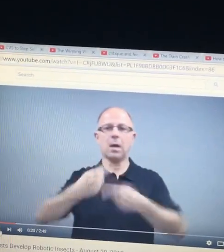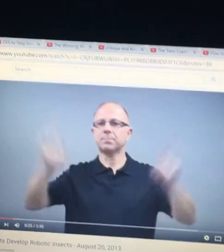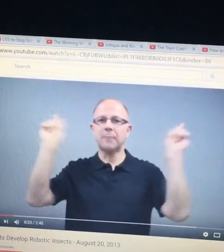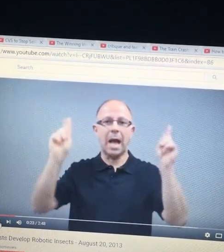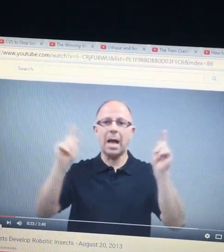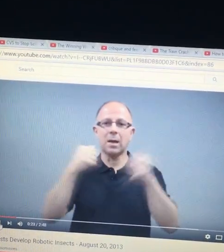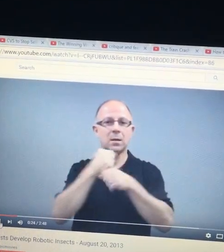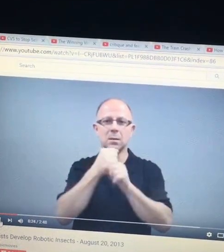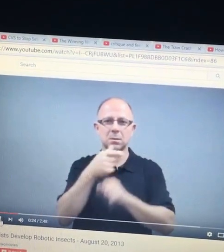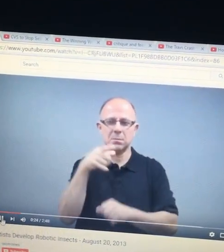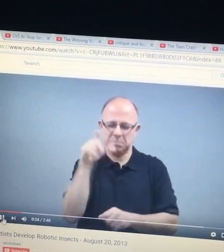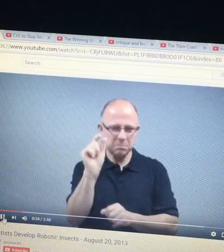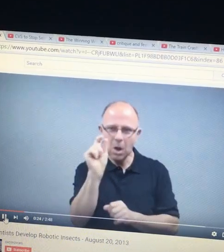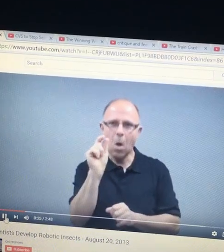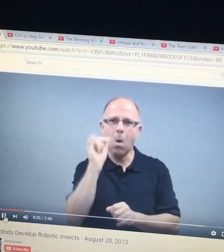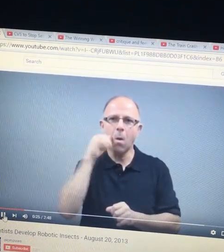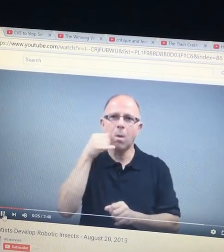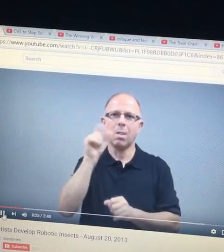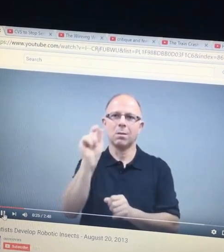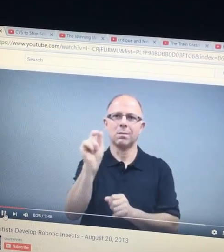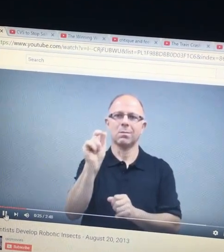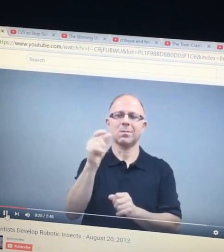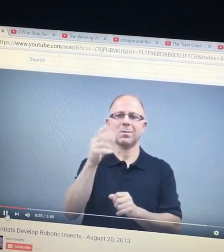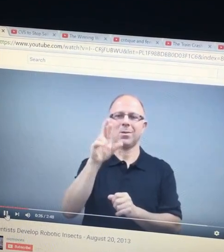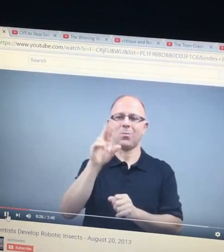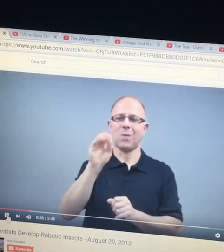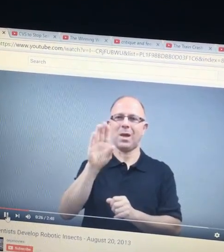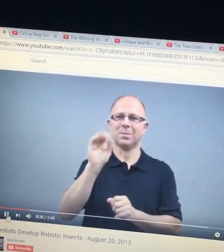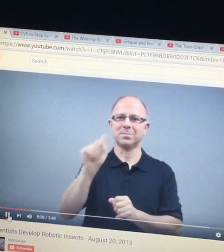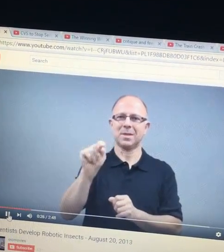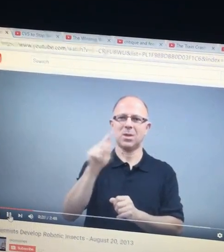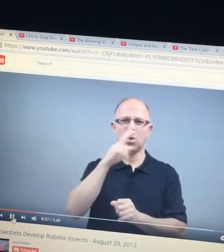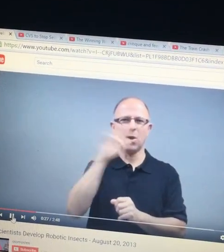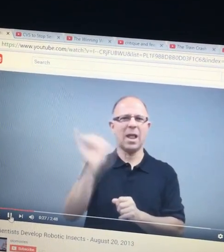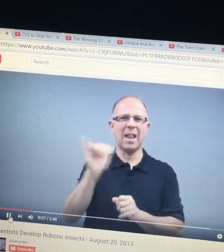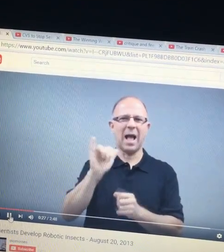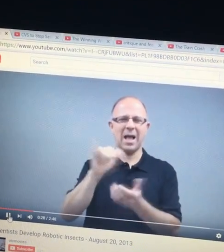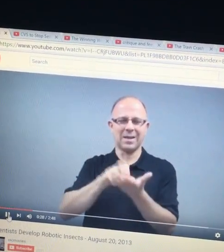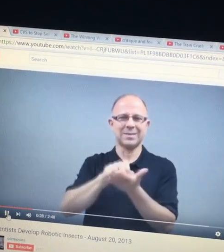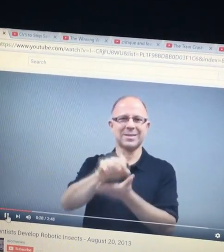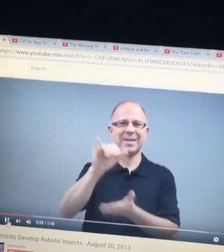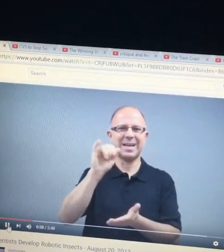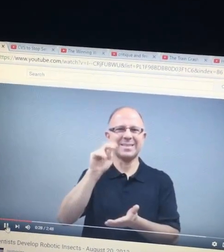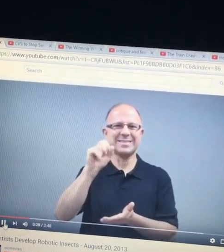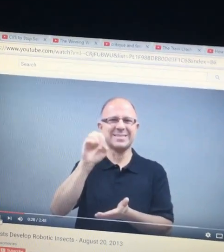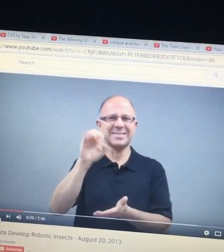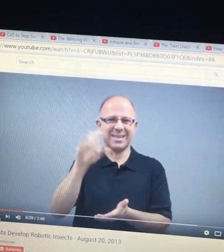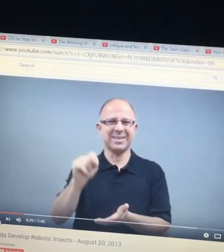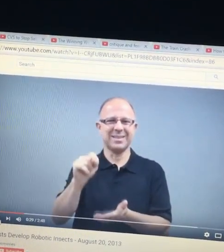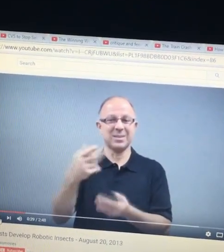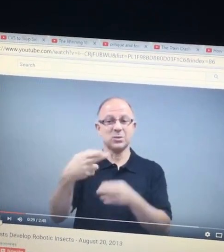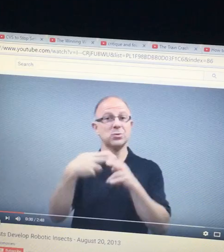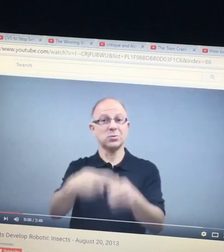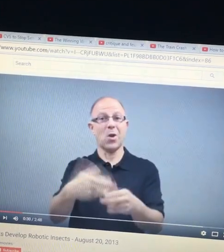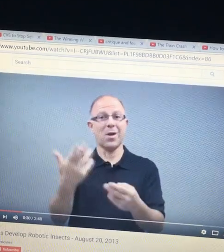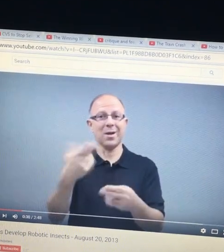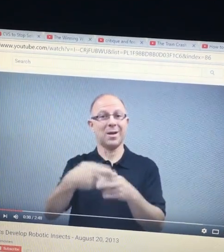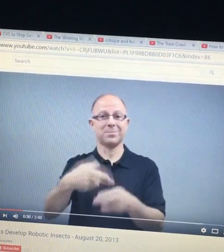And he'd been working and working, and he finally created a tiny robot that looked like an